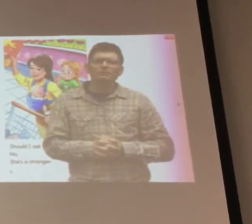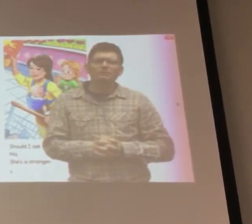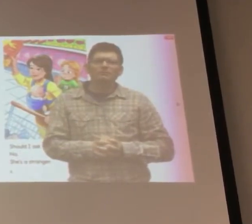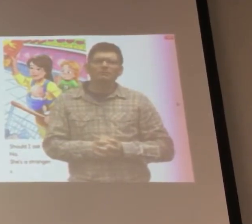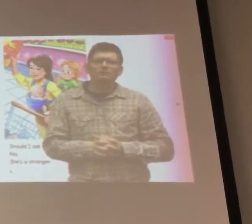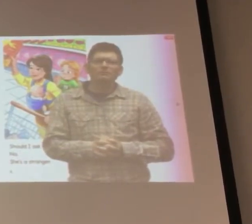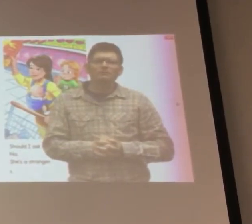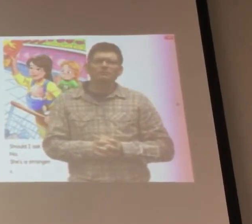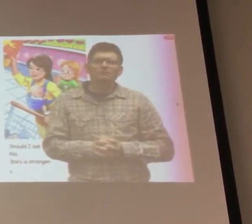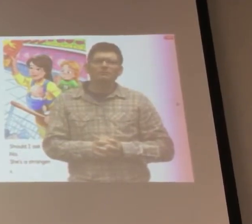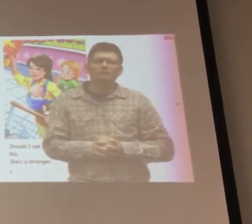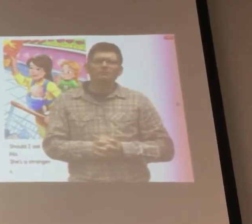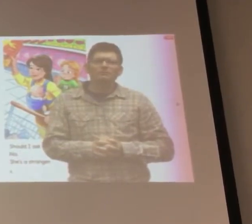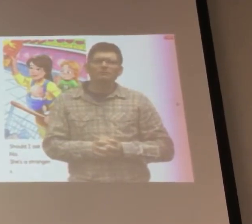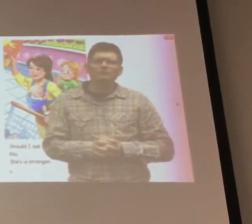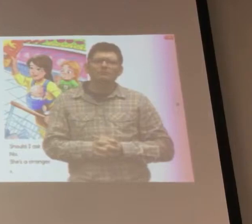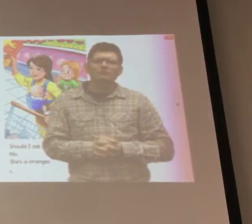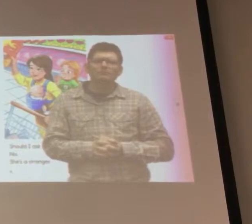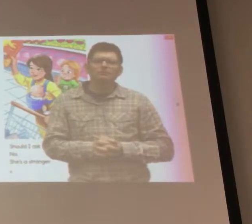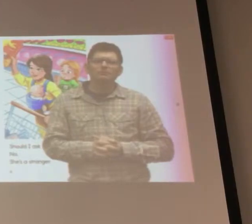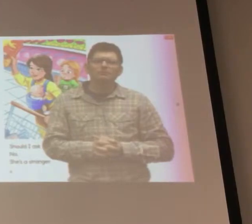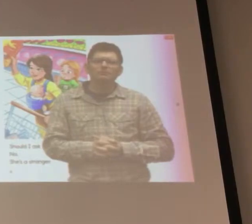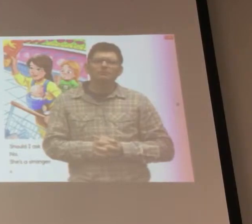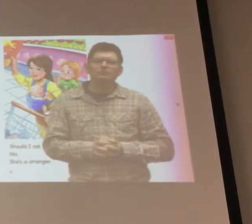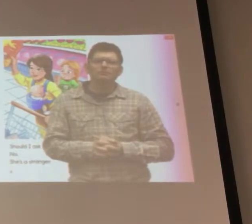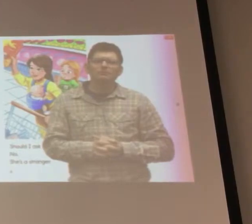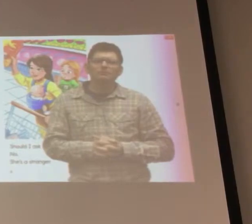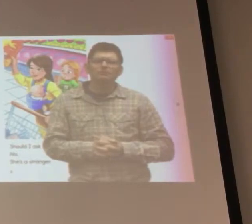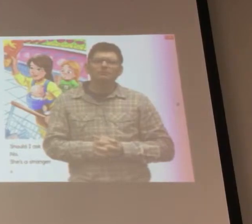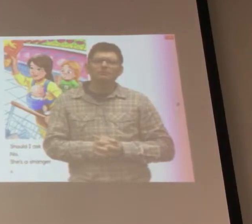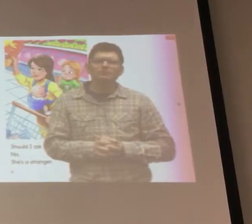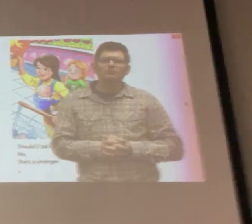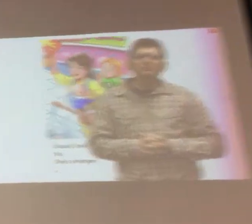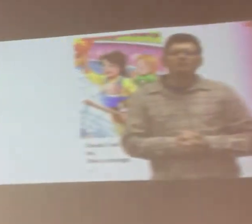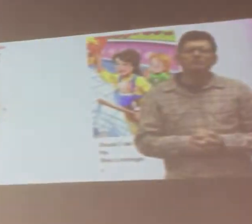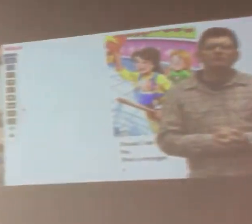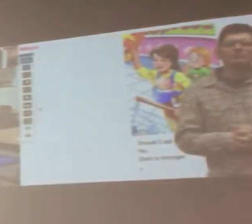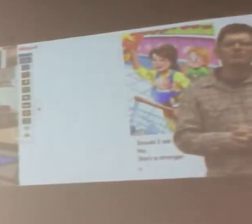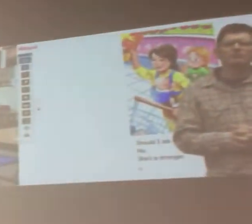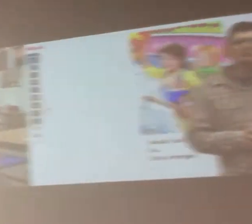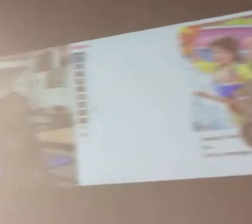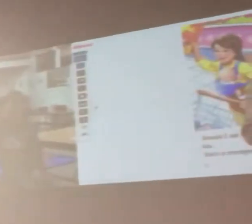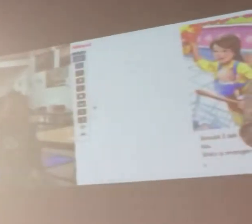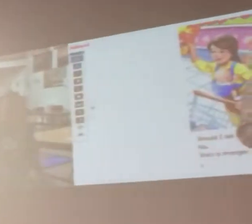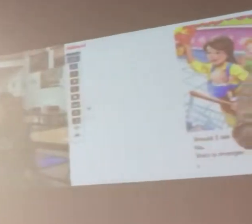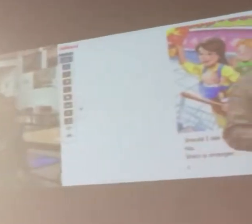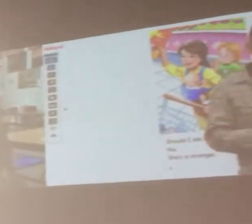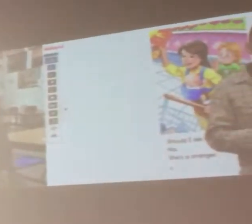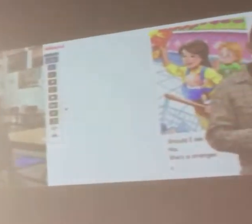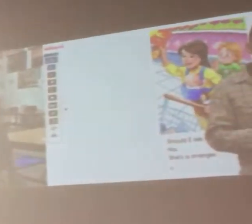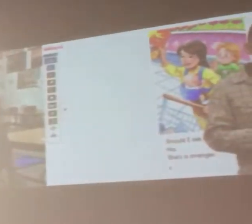they didn't move, what would you do? Your mom.